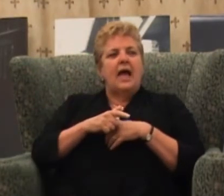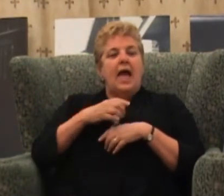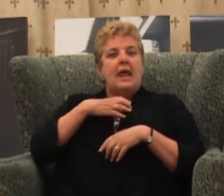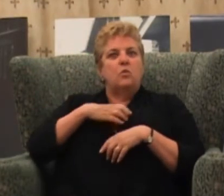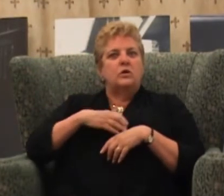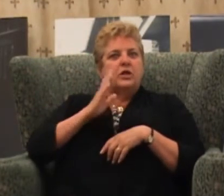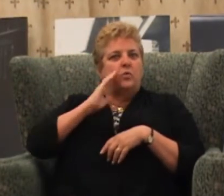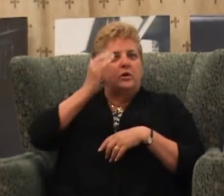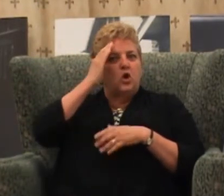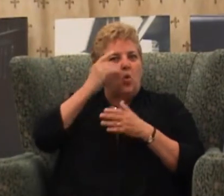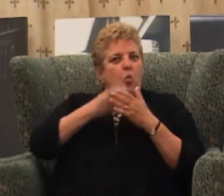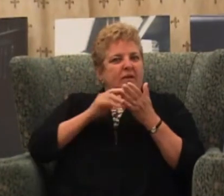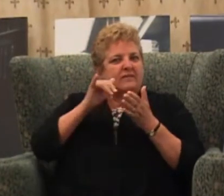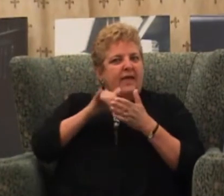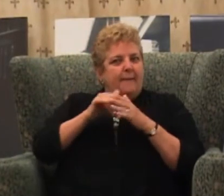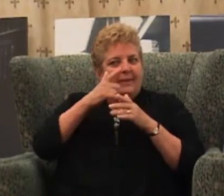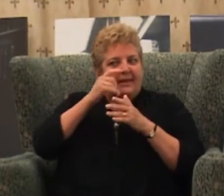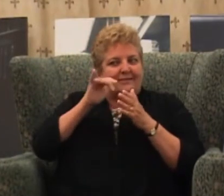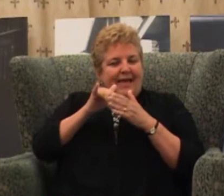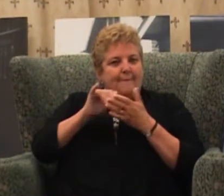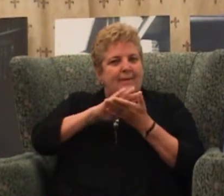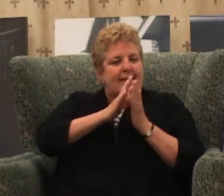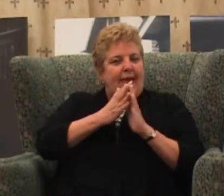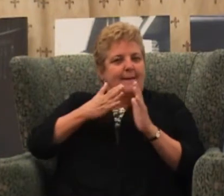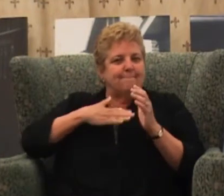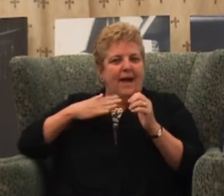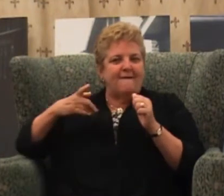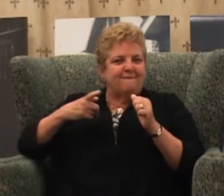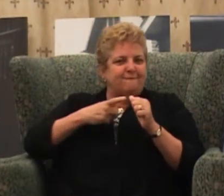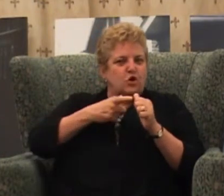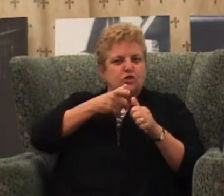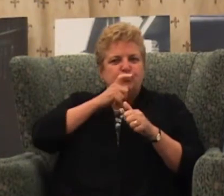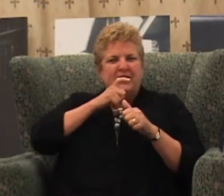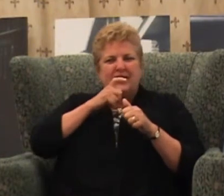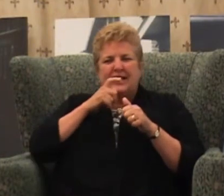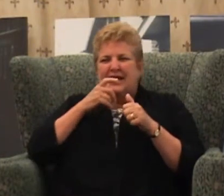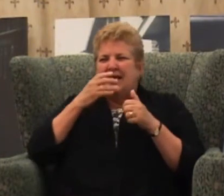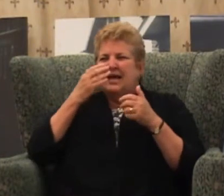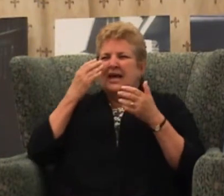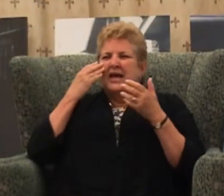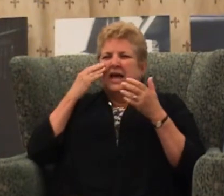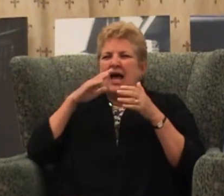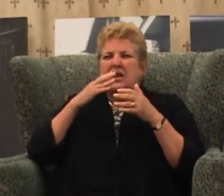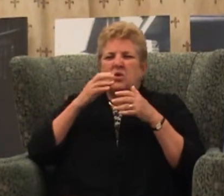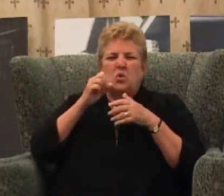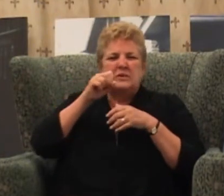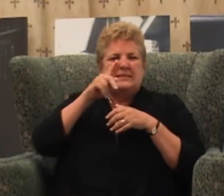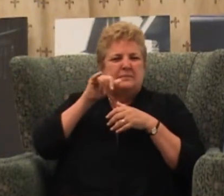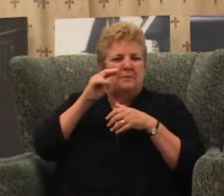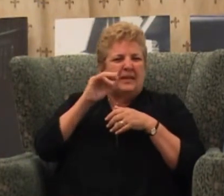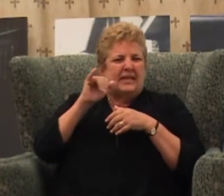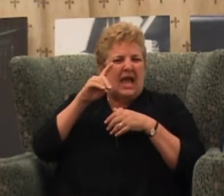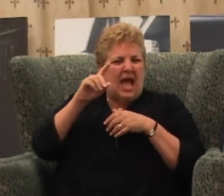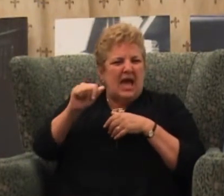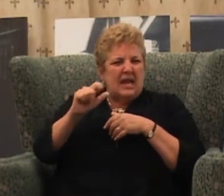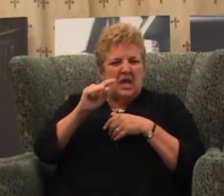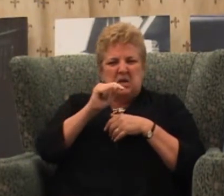first drink. It was either some Tyrolia or some Spinata. High class stuff,